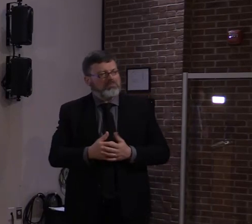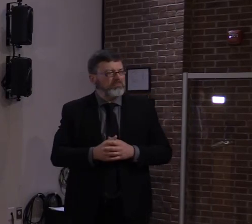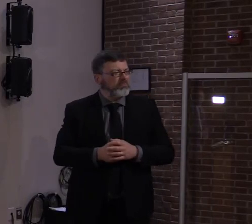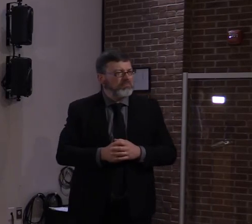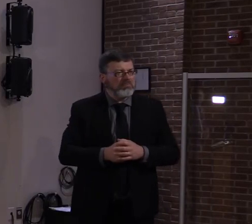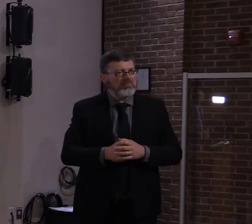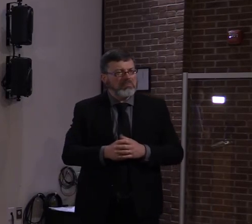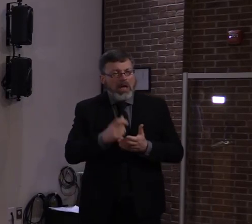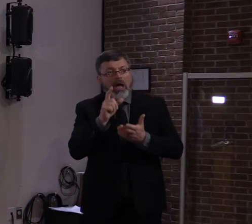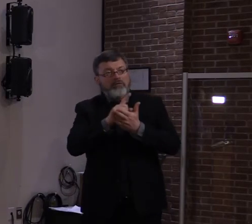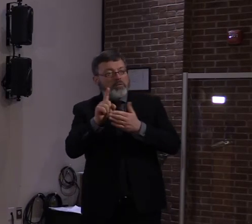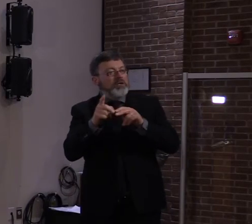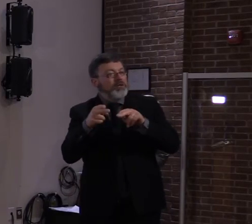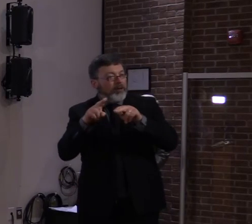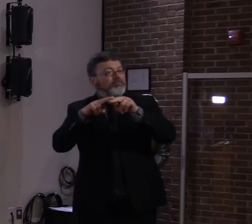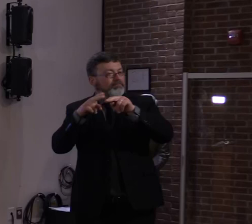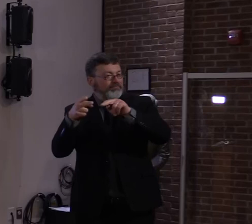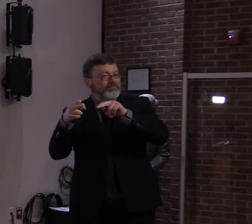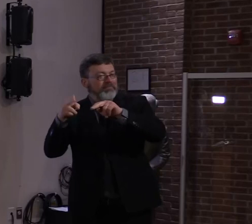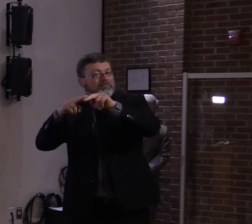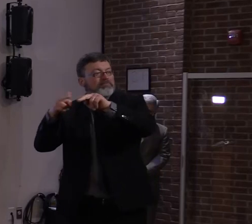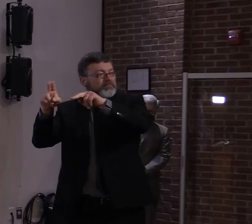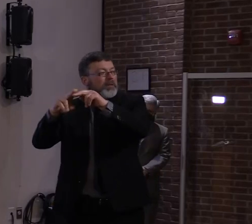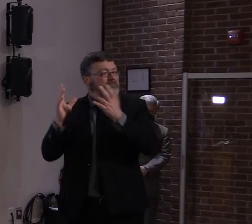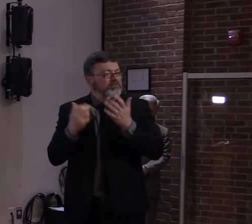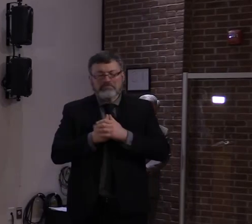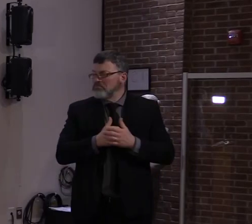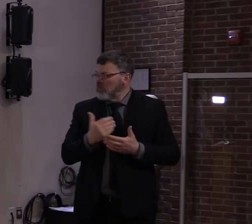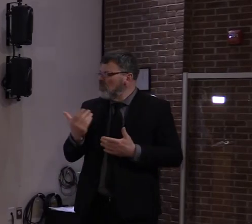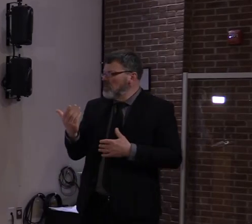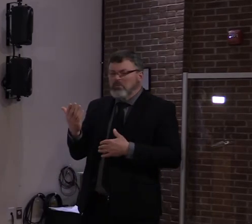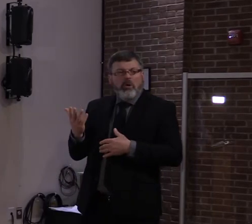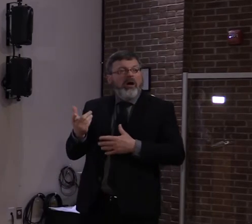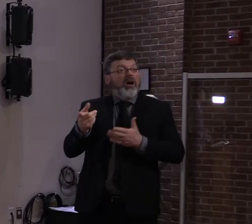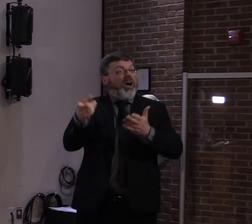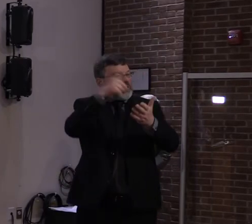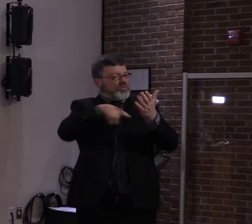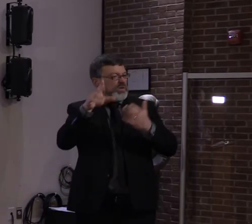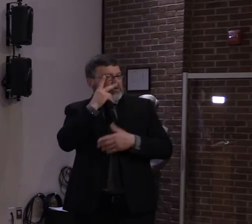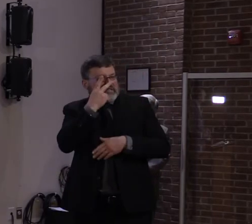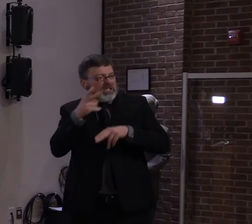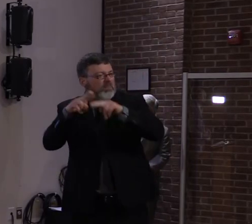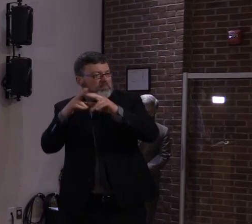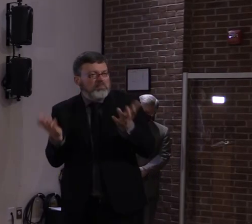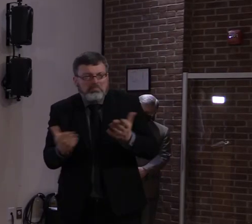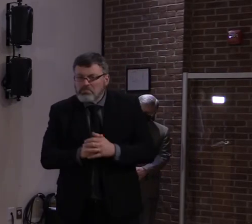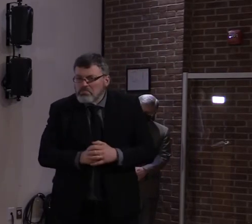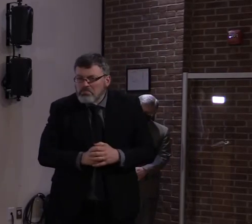groups you mentioned continues to show increases on a week-to-week basis.